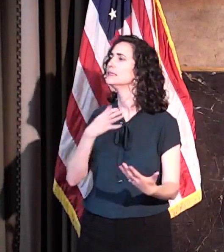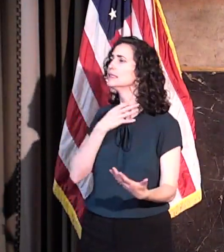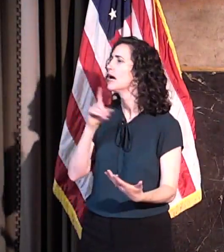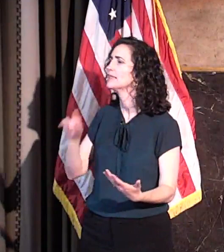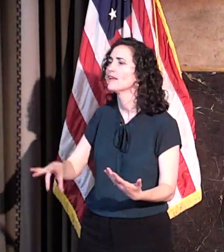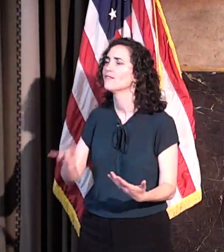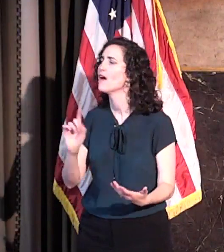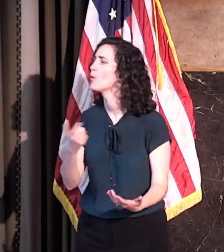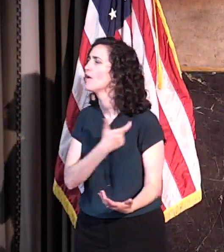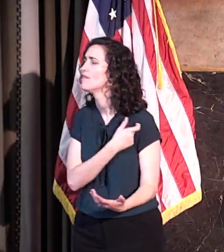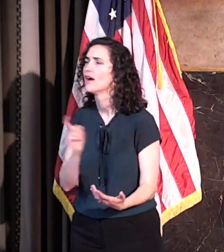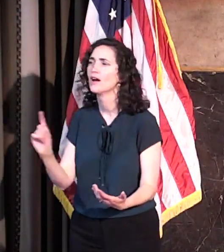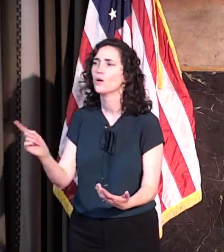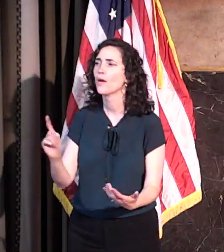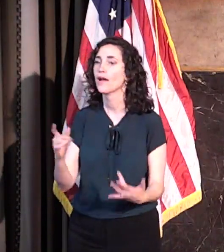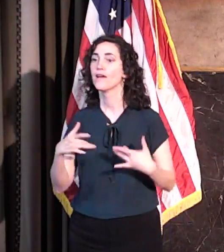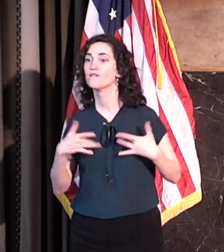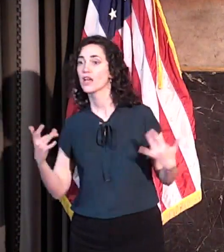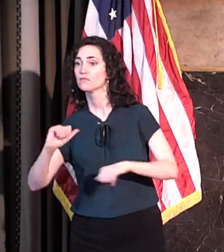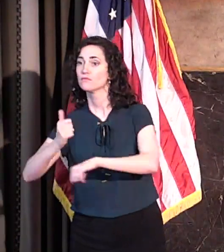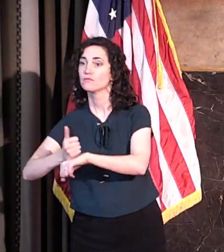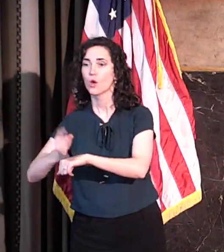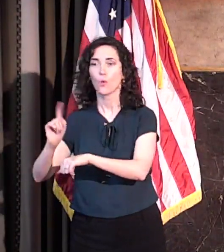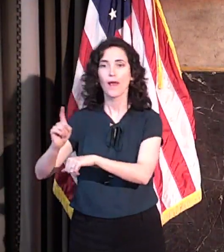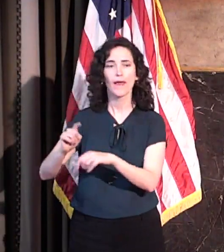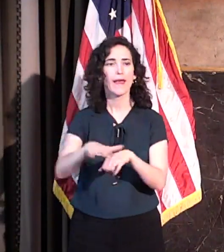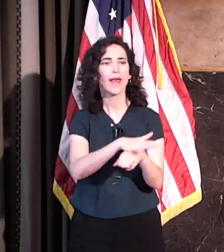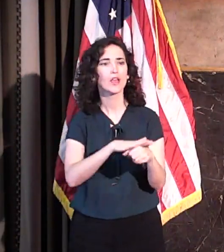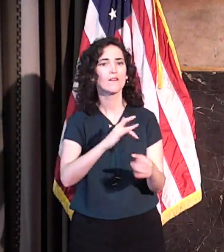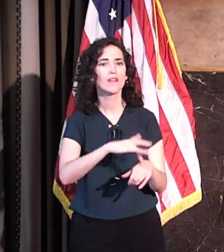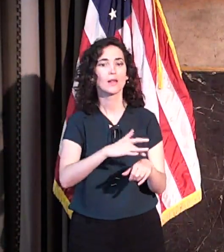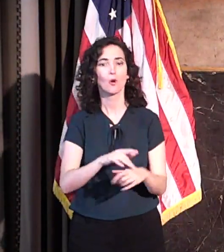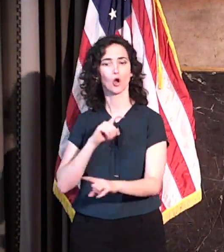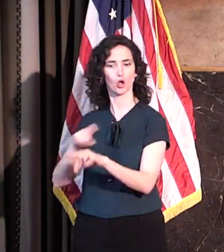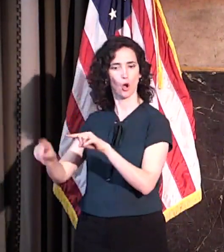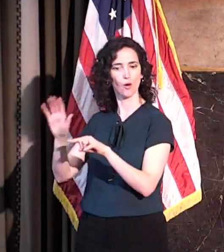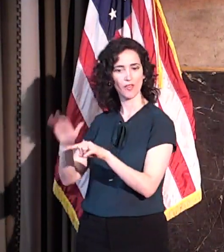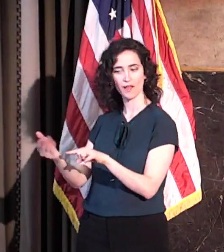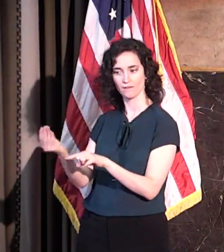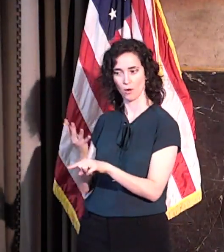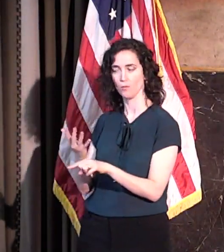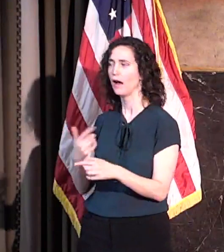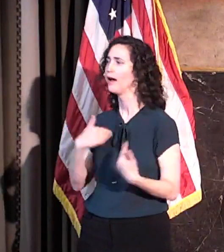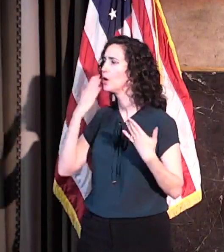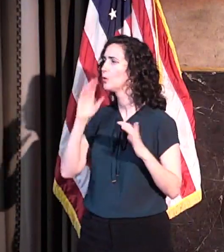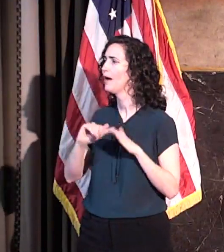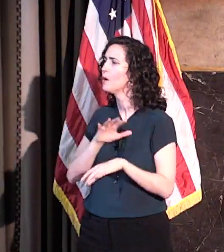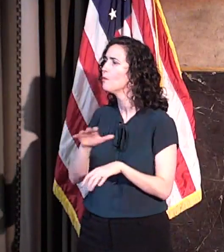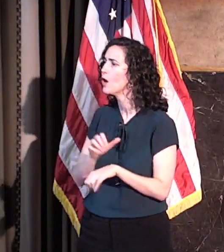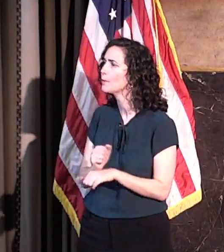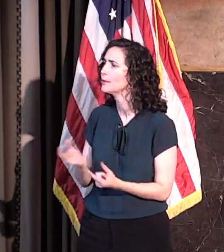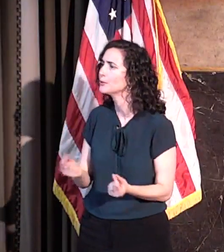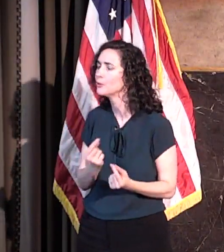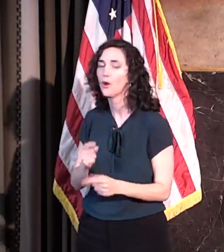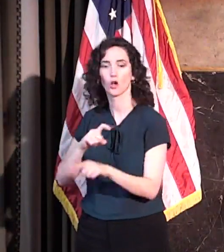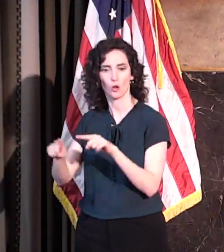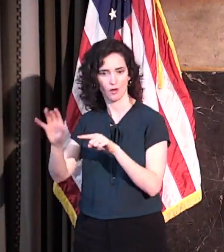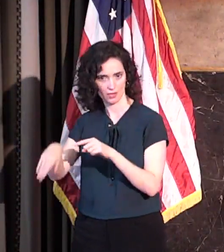to where vaccine events are or vaccine availability is around them, if they need help to make an appointment, if they have